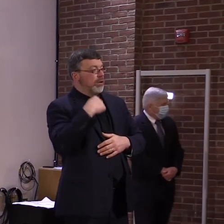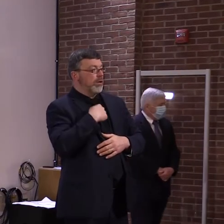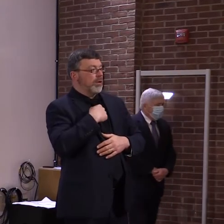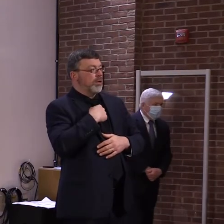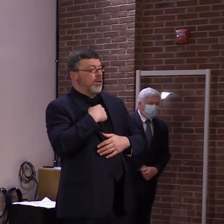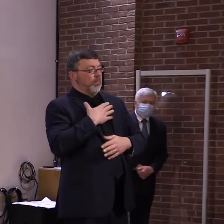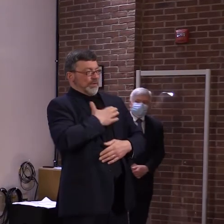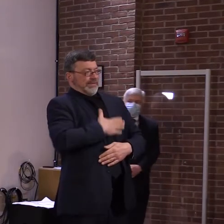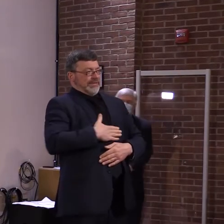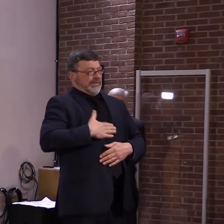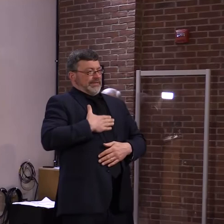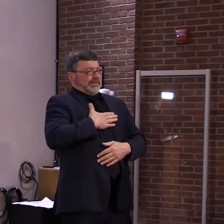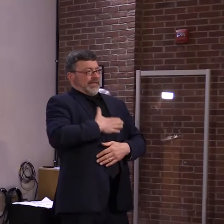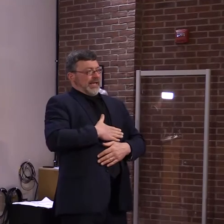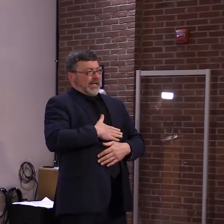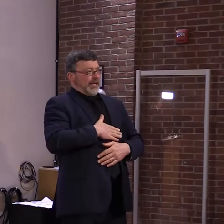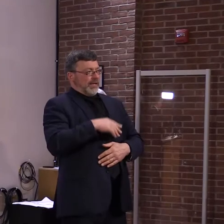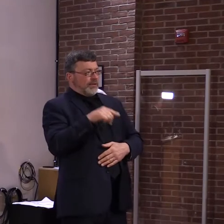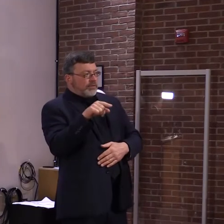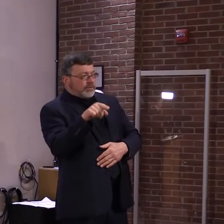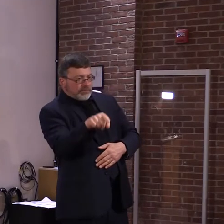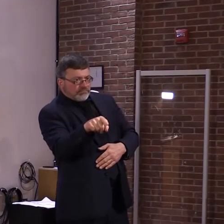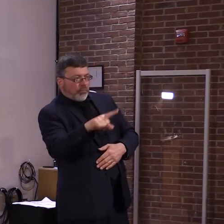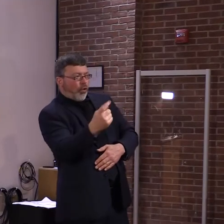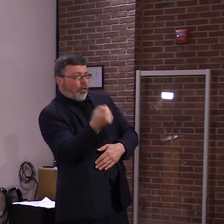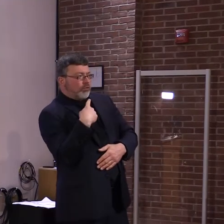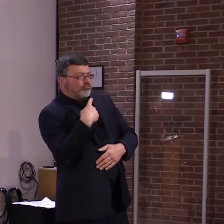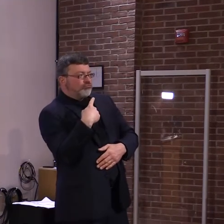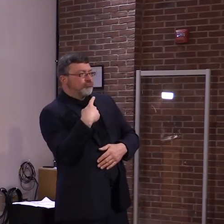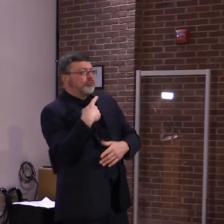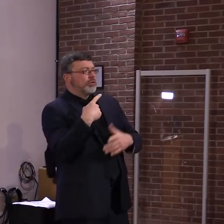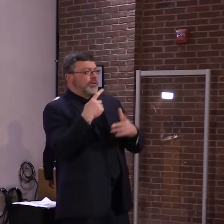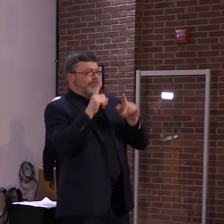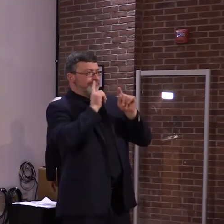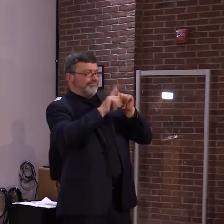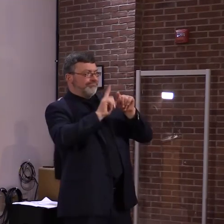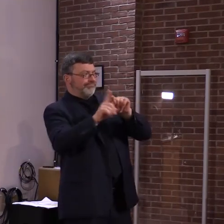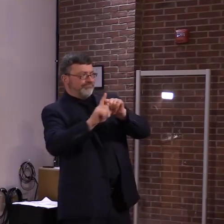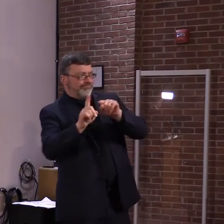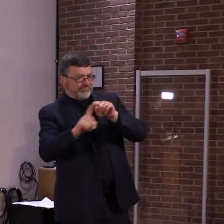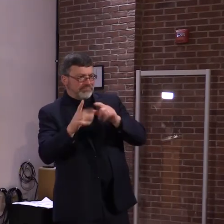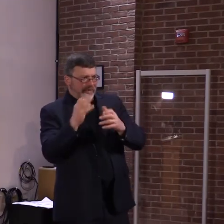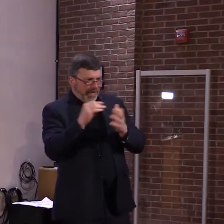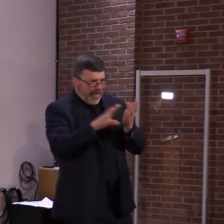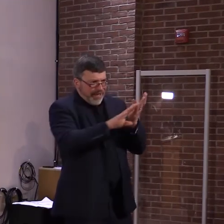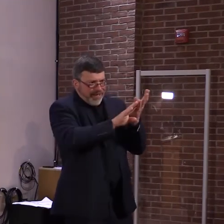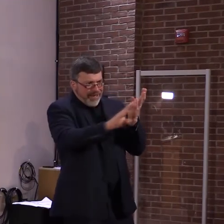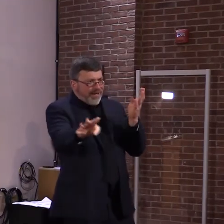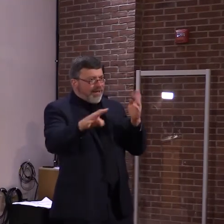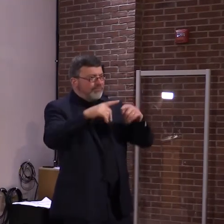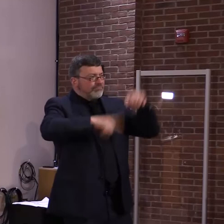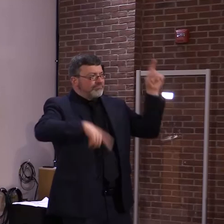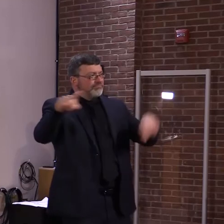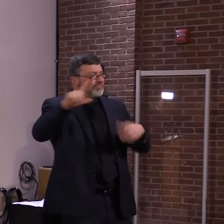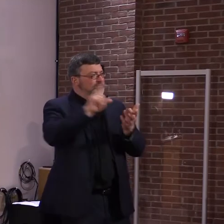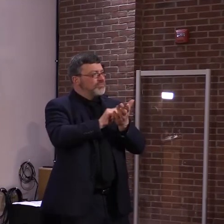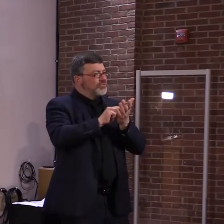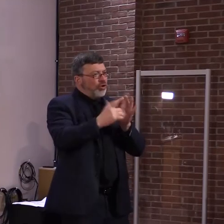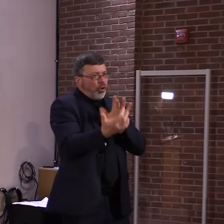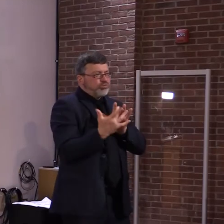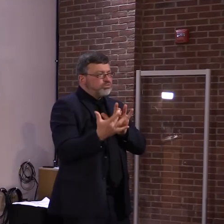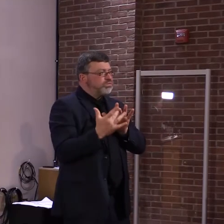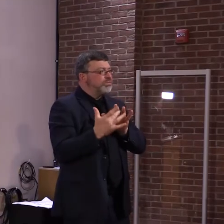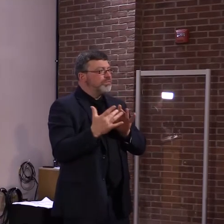those entities we don't typically hear from pre-pandemic. As many of you know, we had